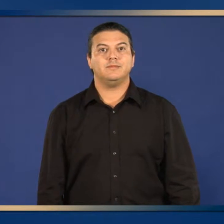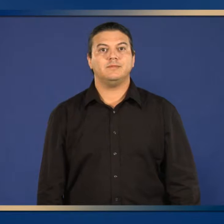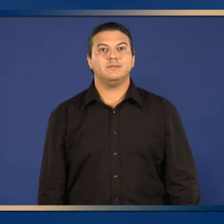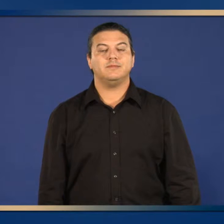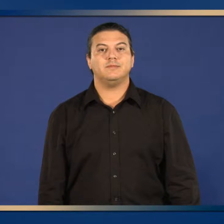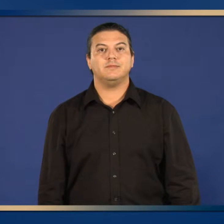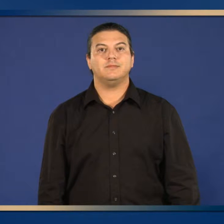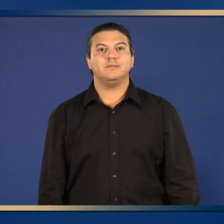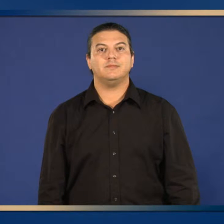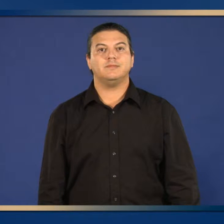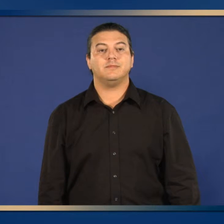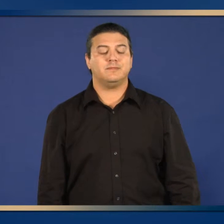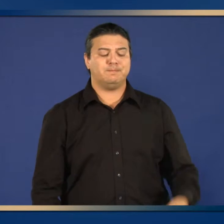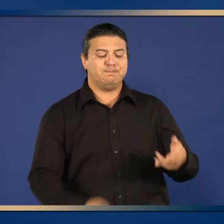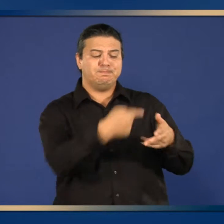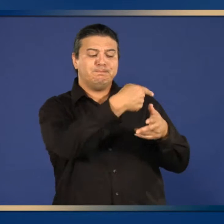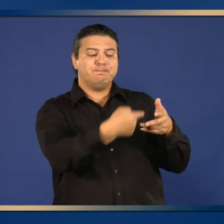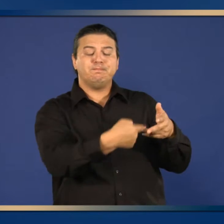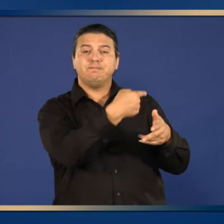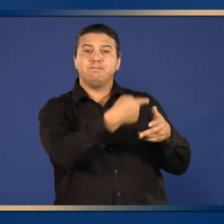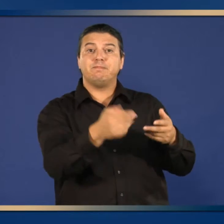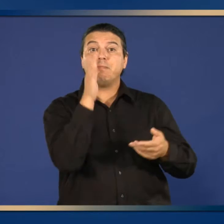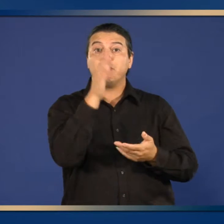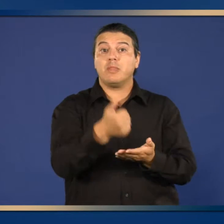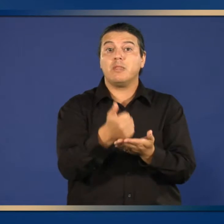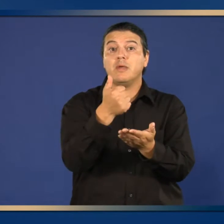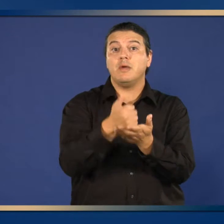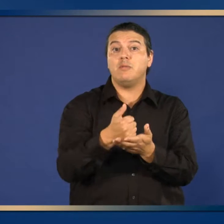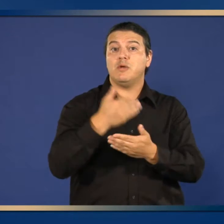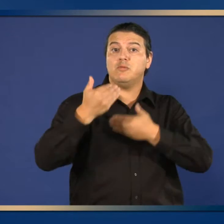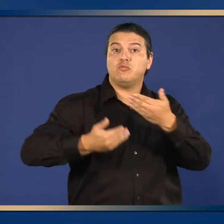The following items are helpful in processing you